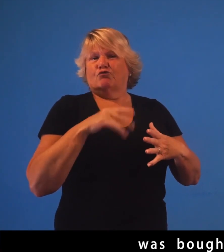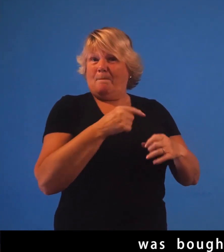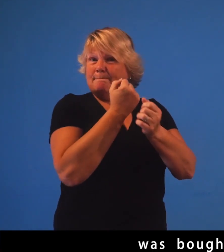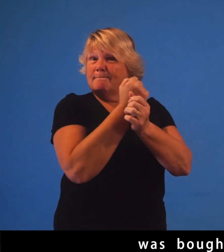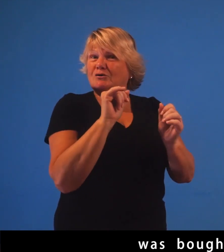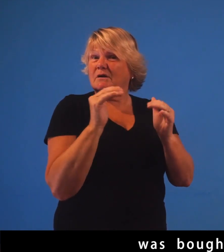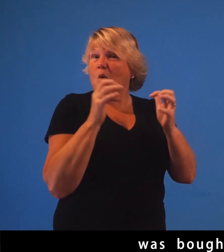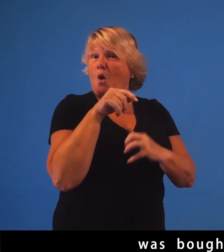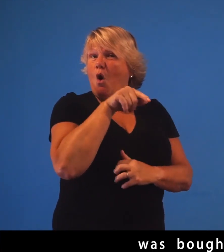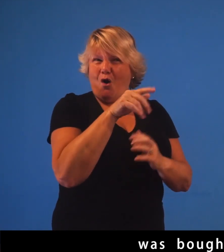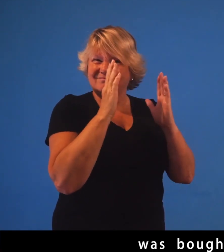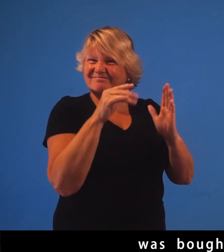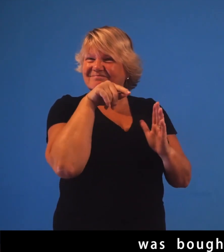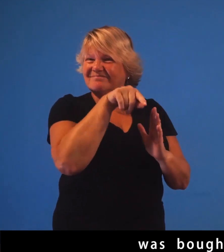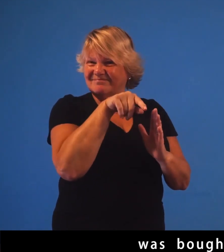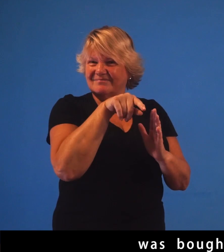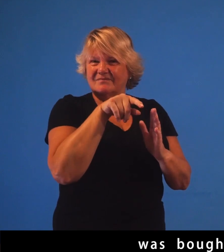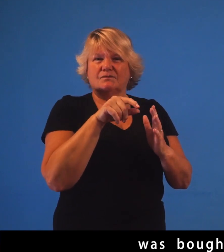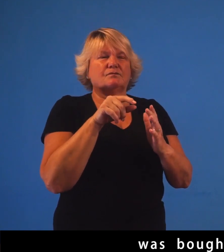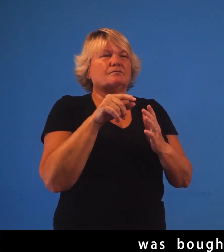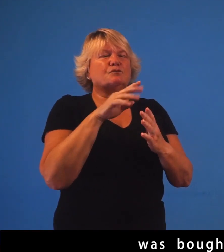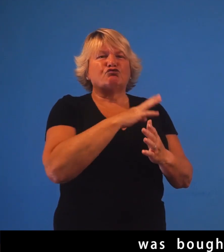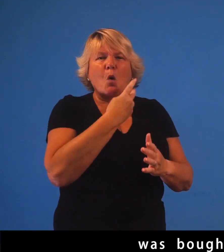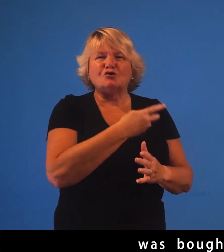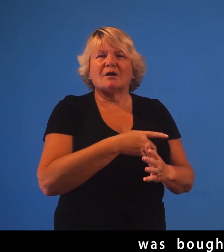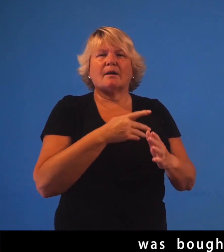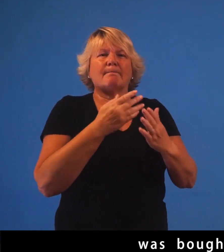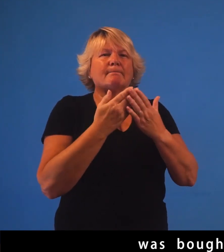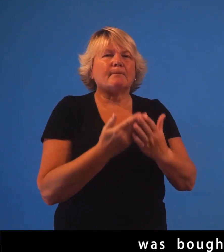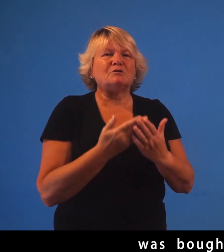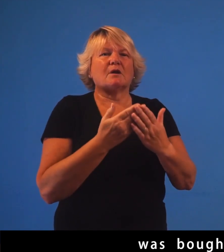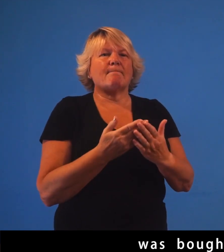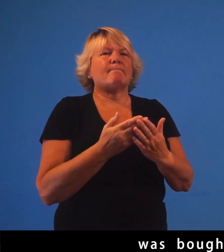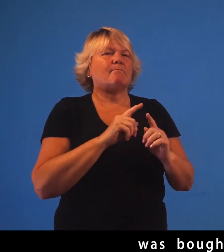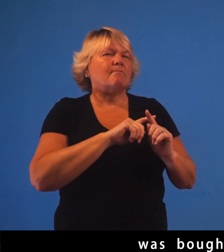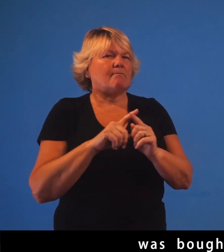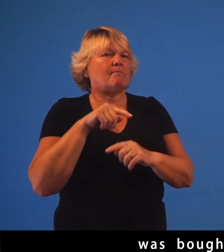bought by musician and actor David Bowie in 1994.